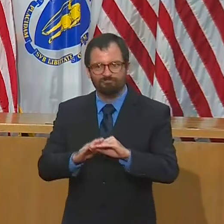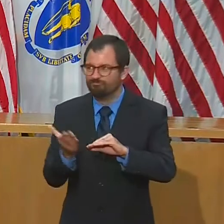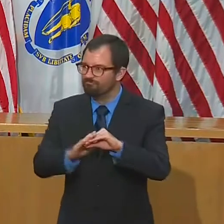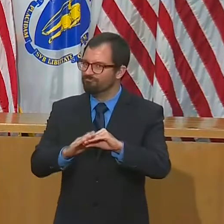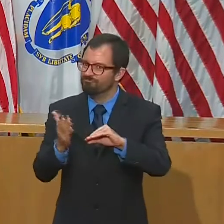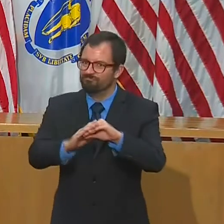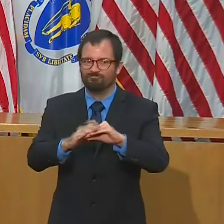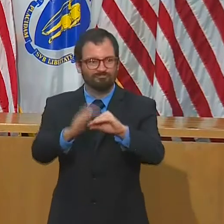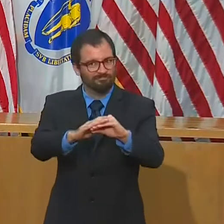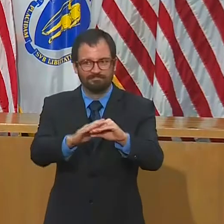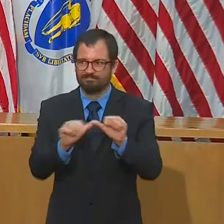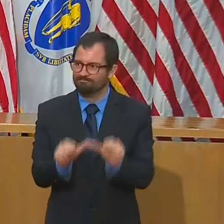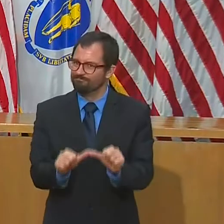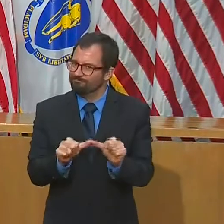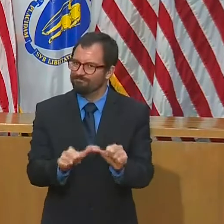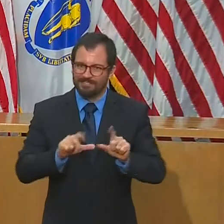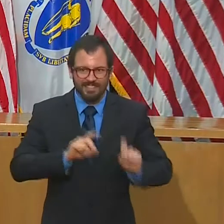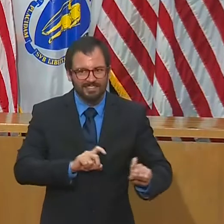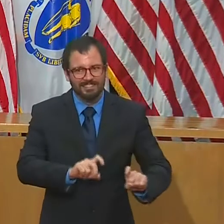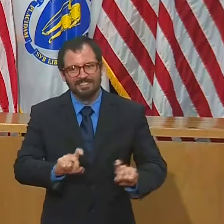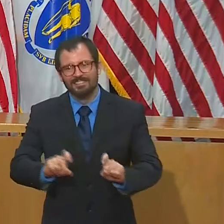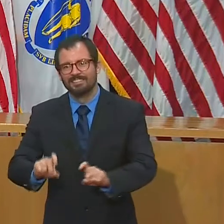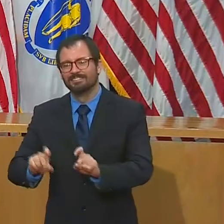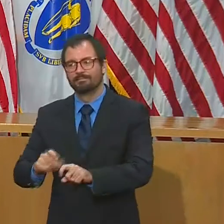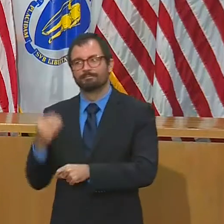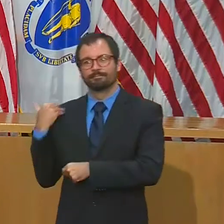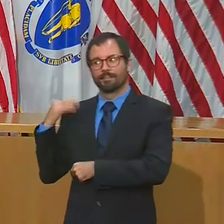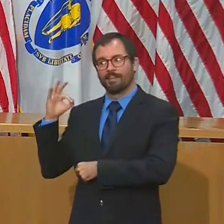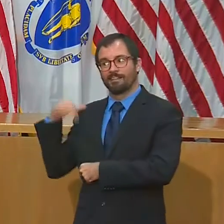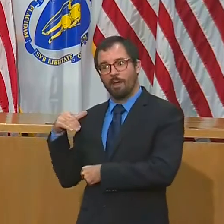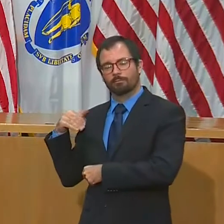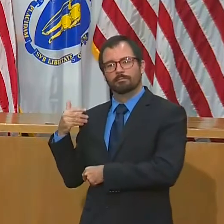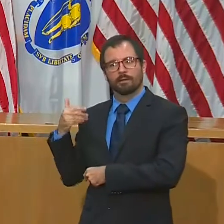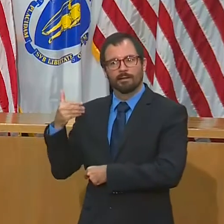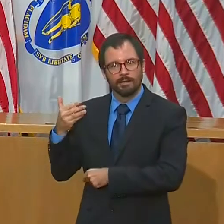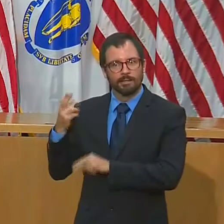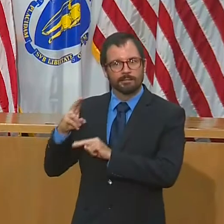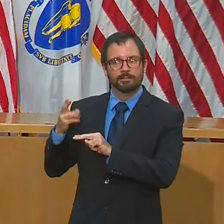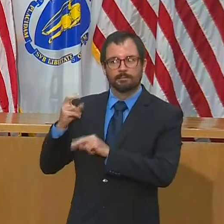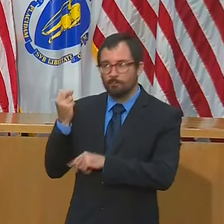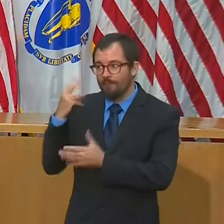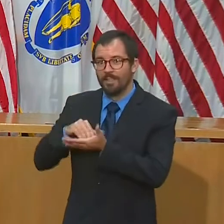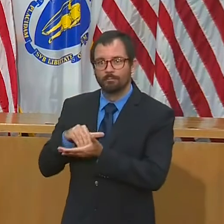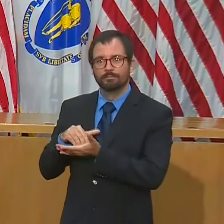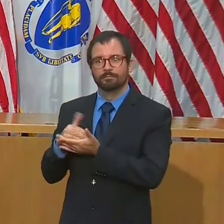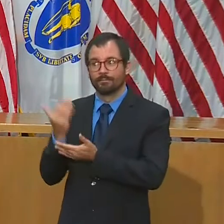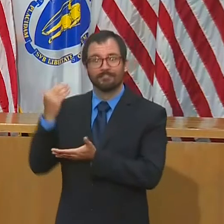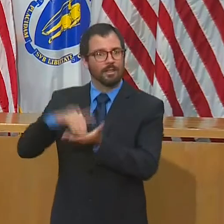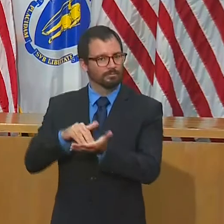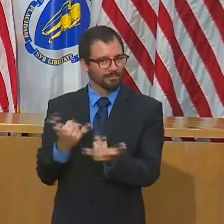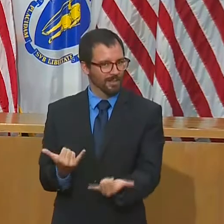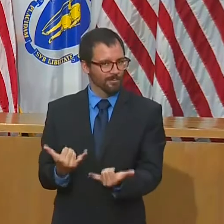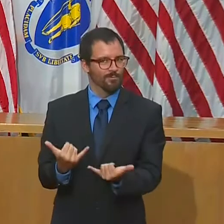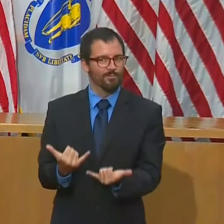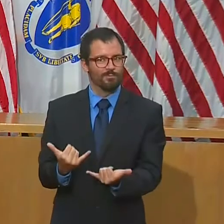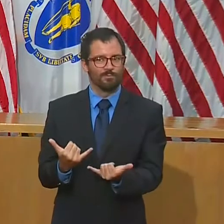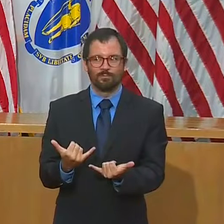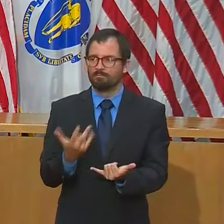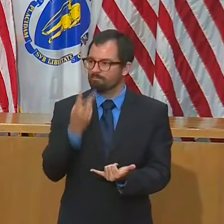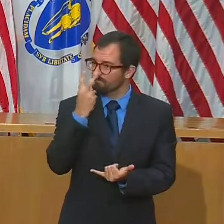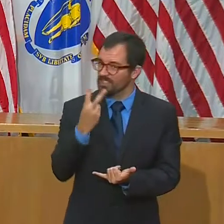around 12,000 in mid-July. This is obviously good progress. We're also seeing an increase in the number